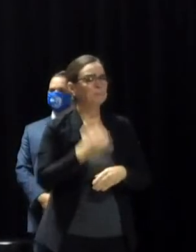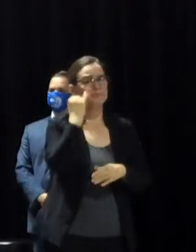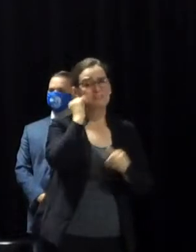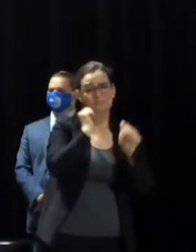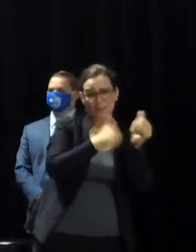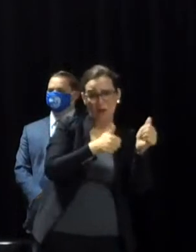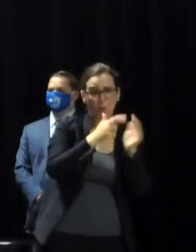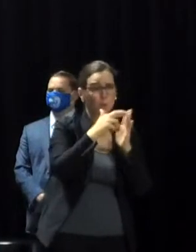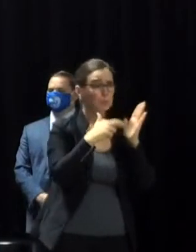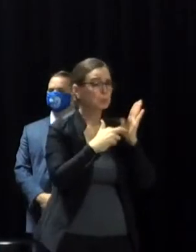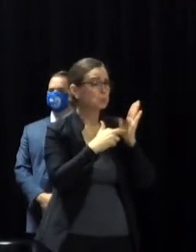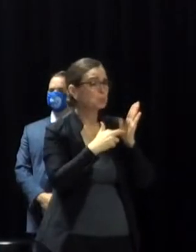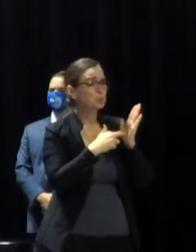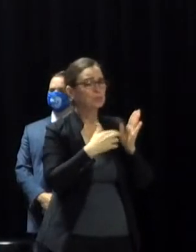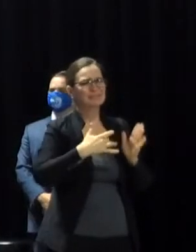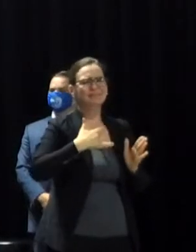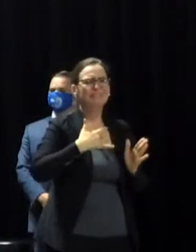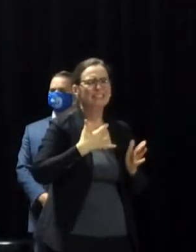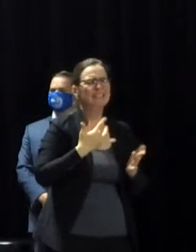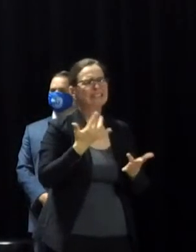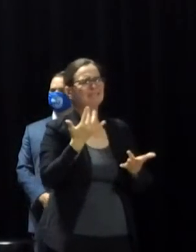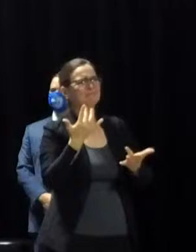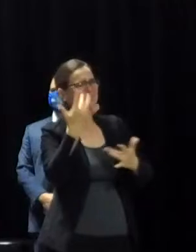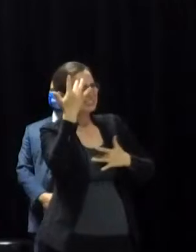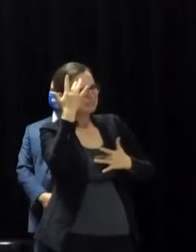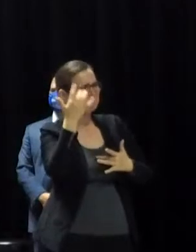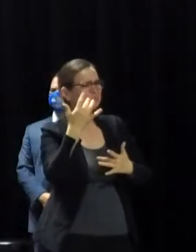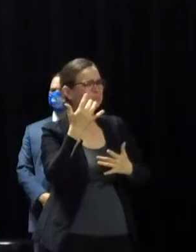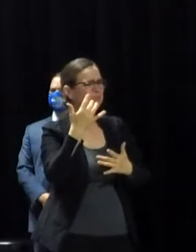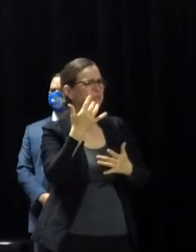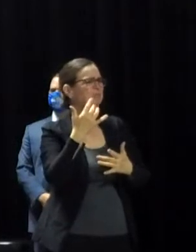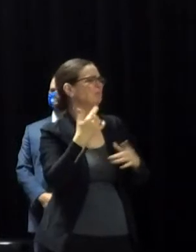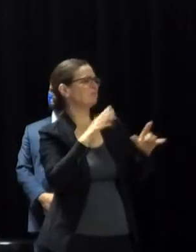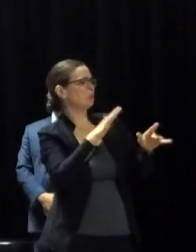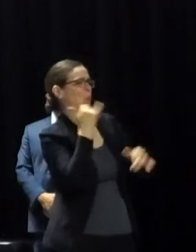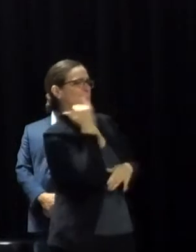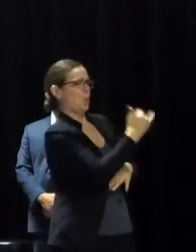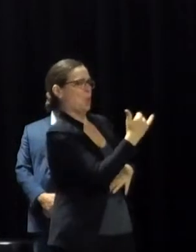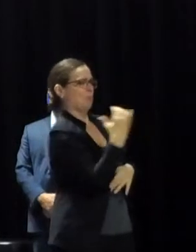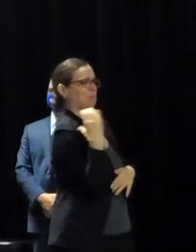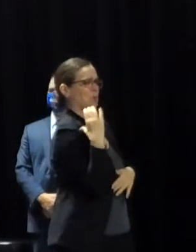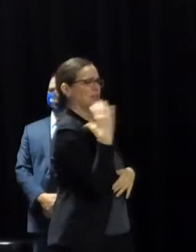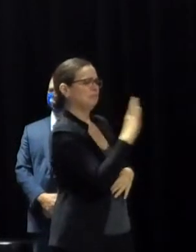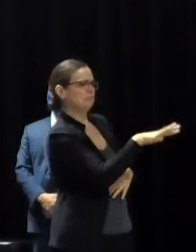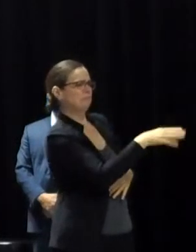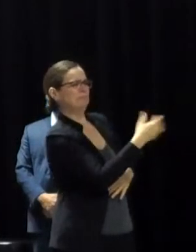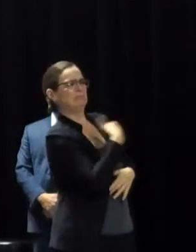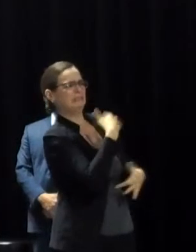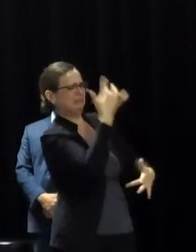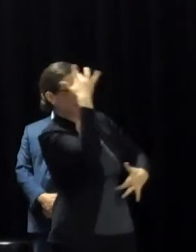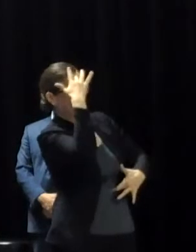right? So if we give up a little bit of our